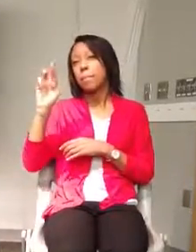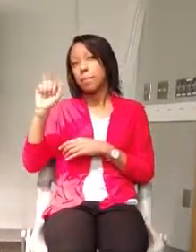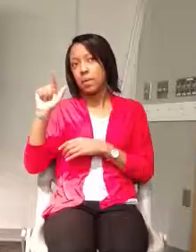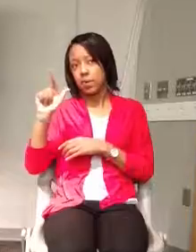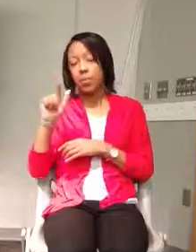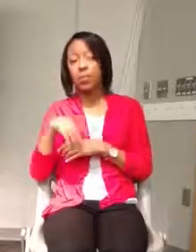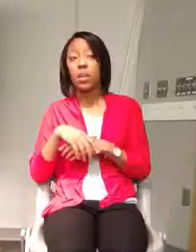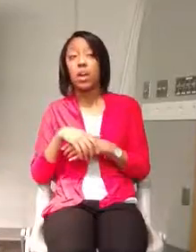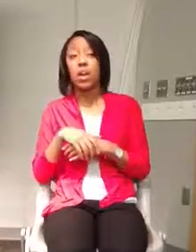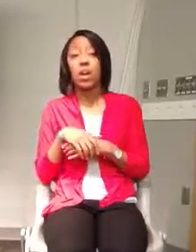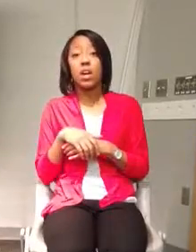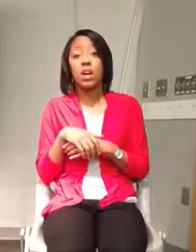been implicated in lung cancer.